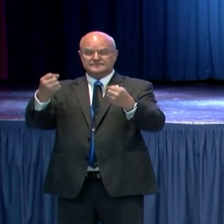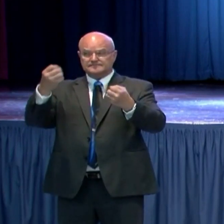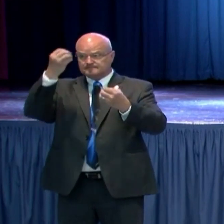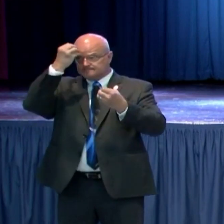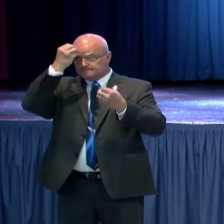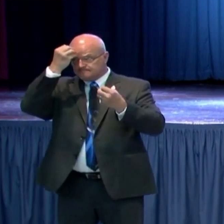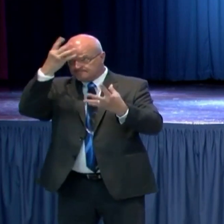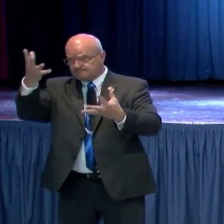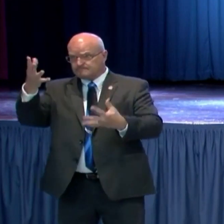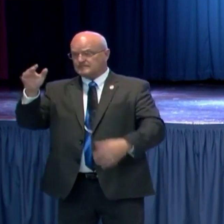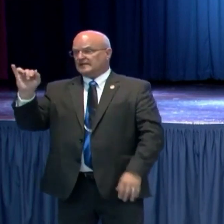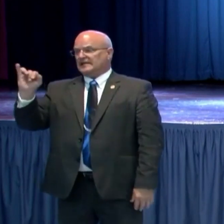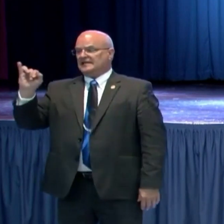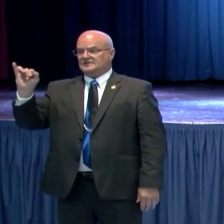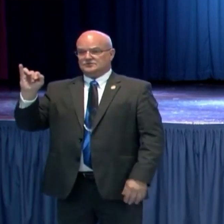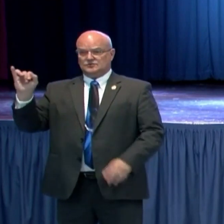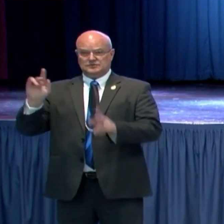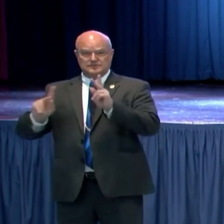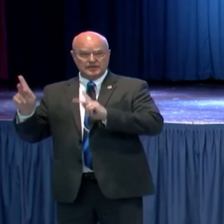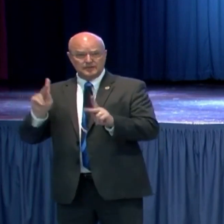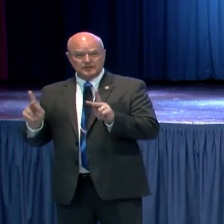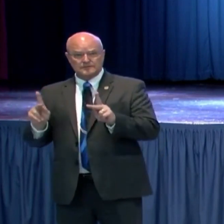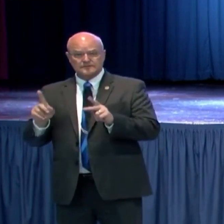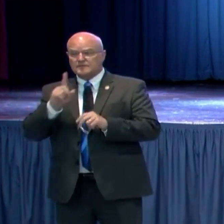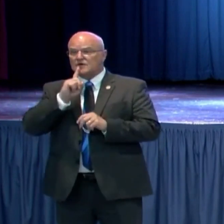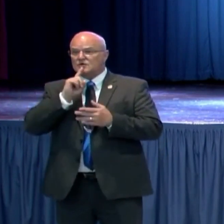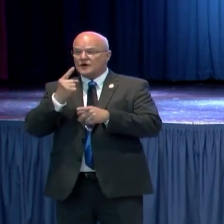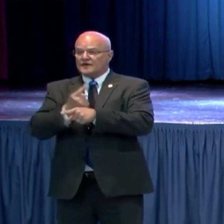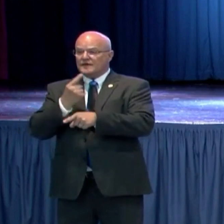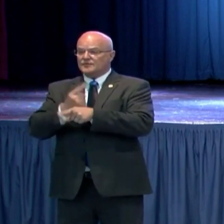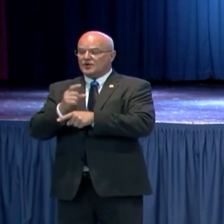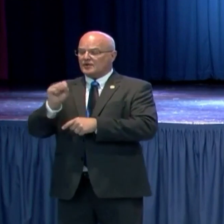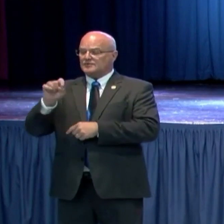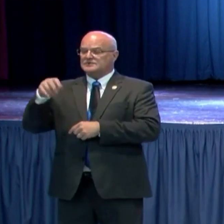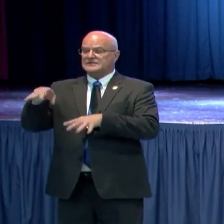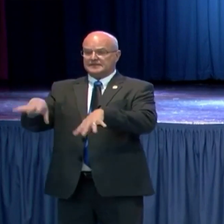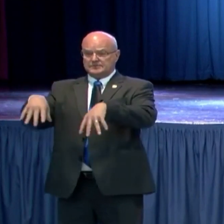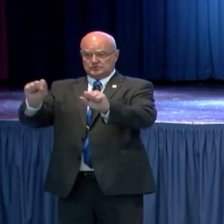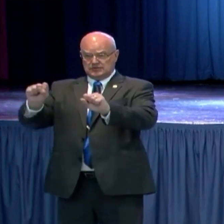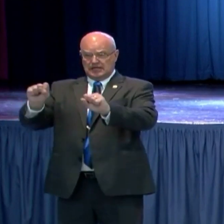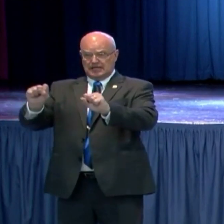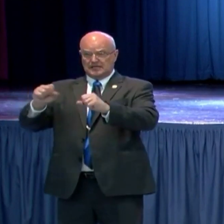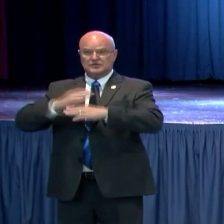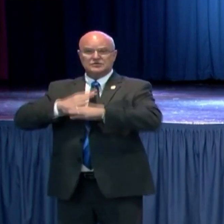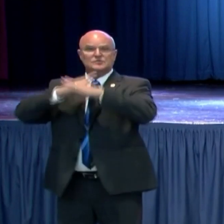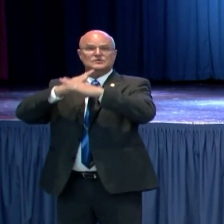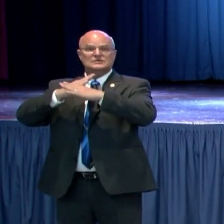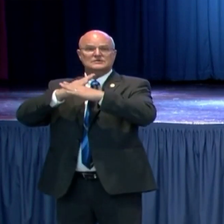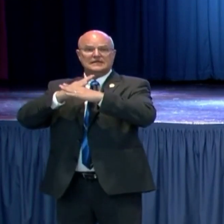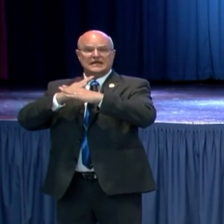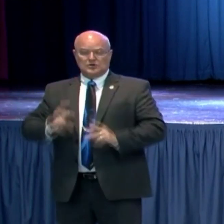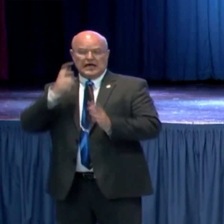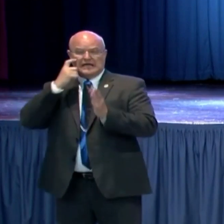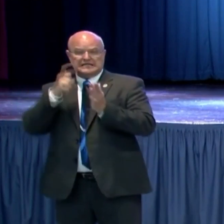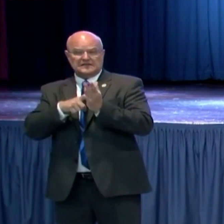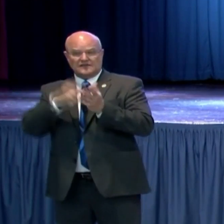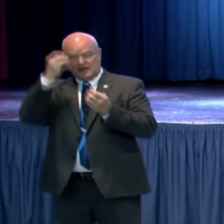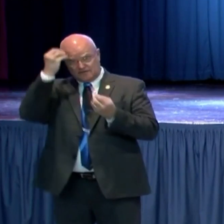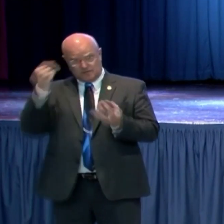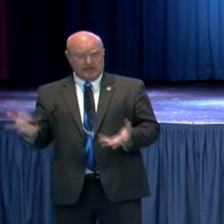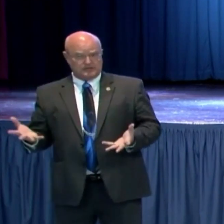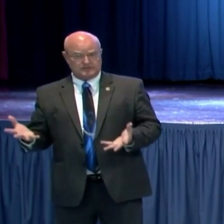the insurance carrier. We want to make sure the proper steps are taken to protect personal